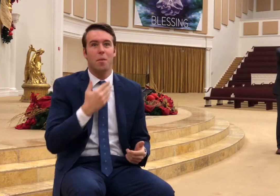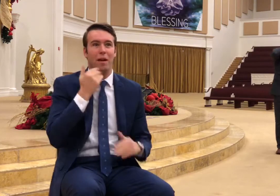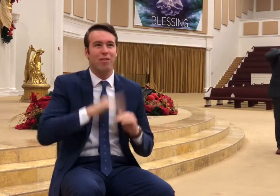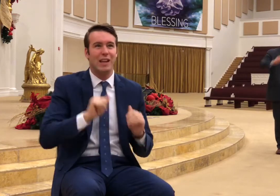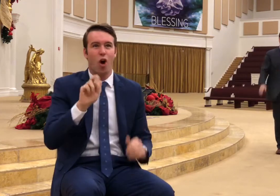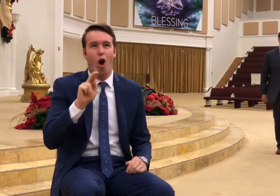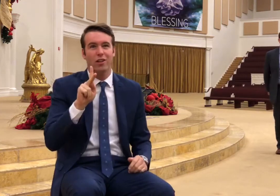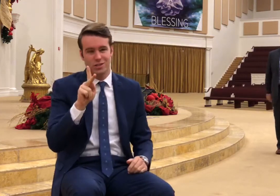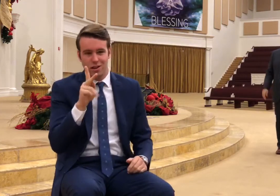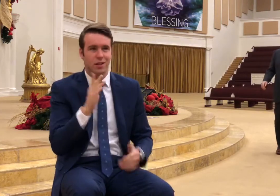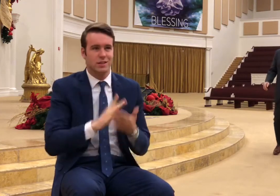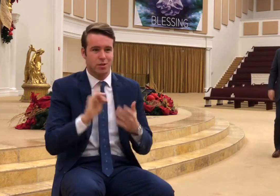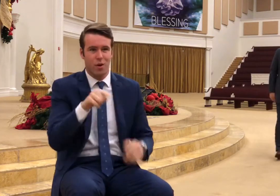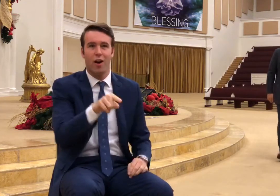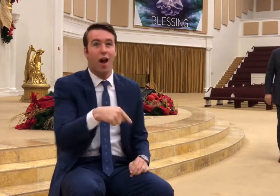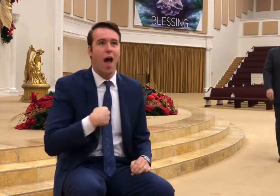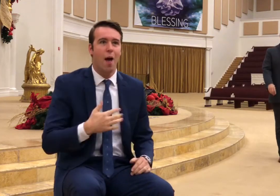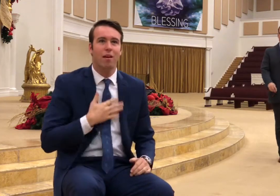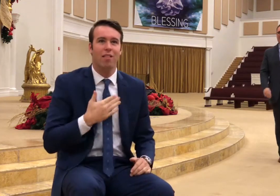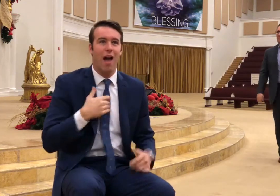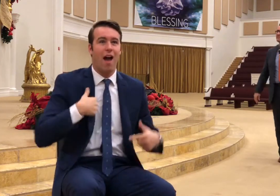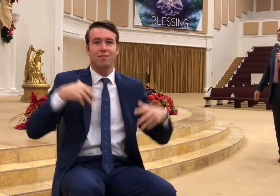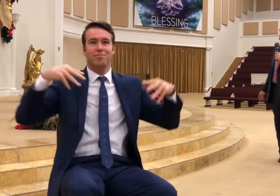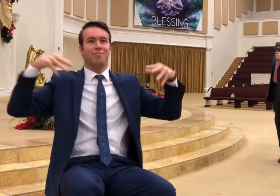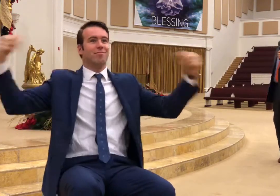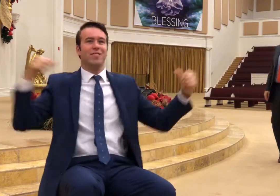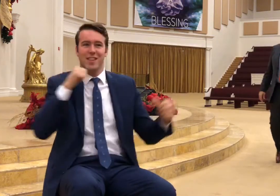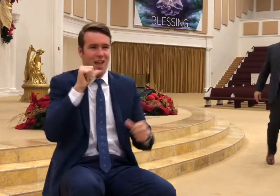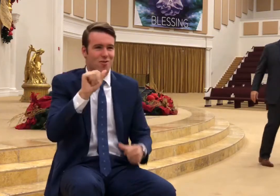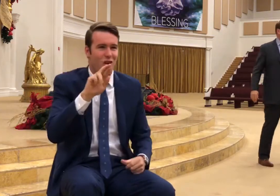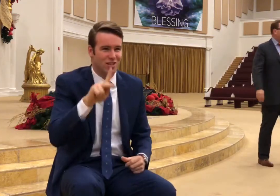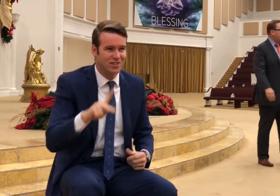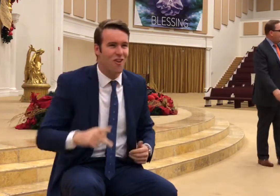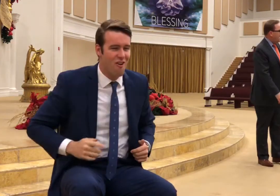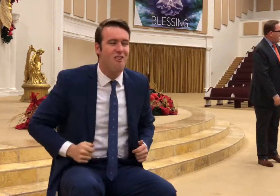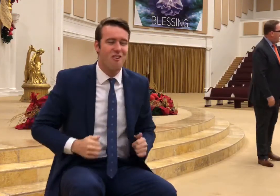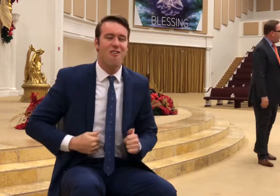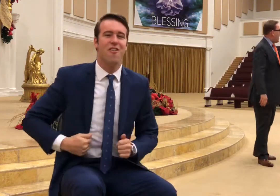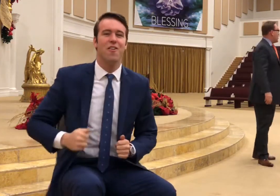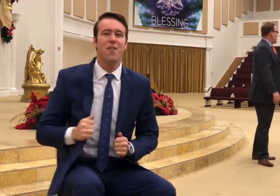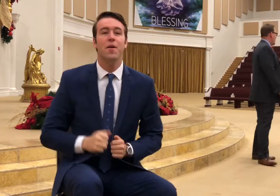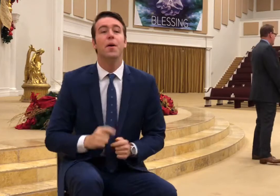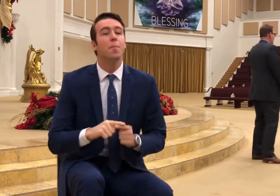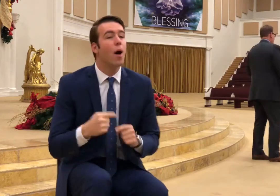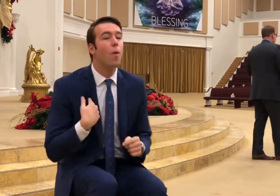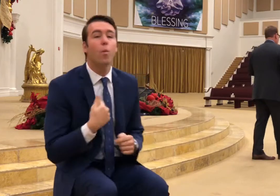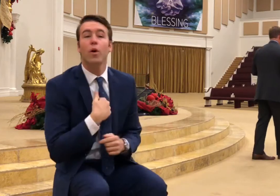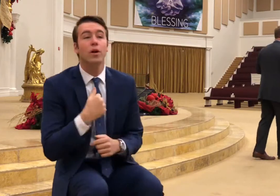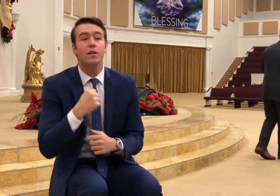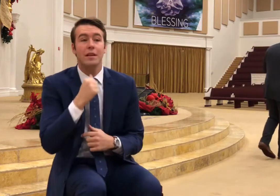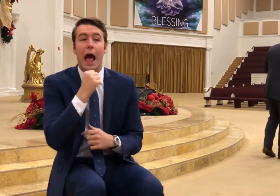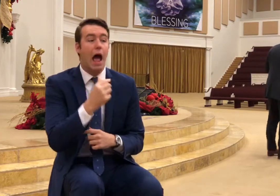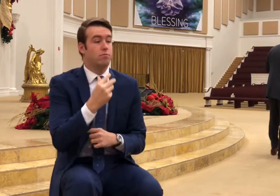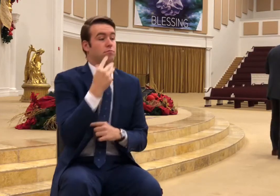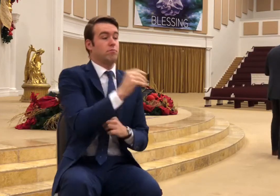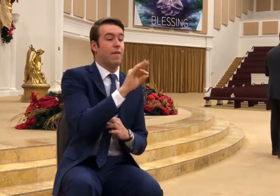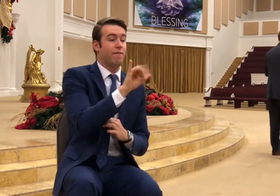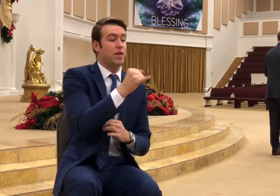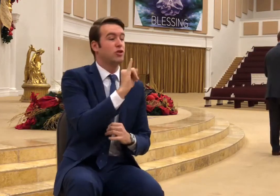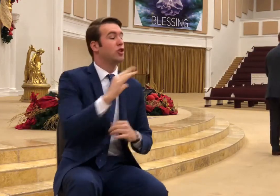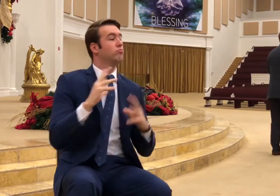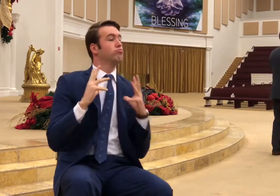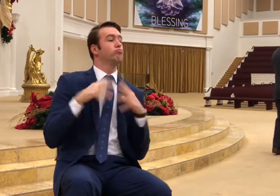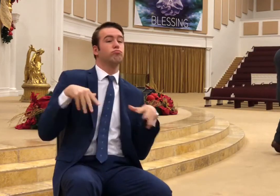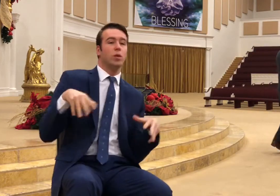And I'm glad he's letting us see these other places. But we aren't going there for vacation.